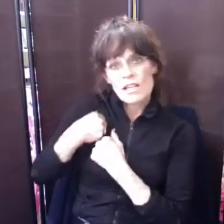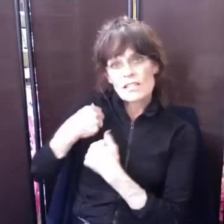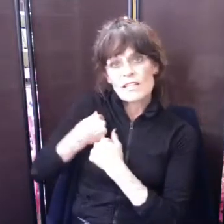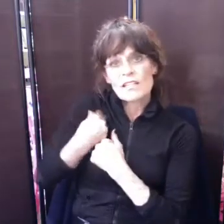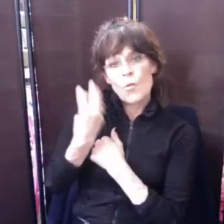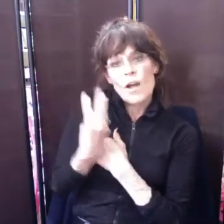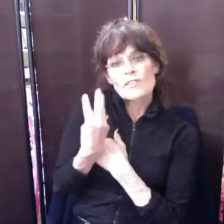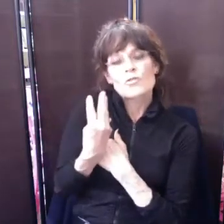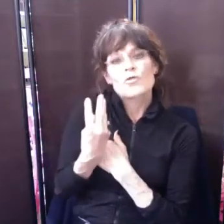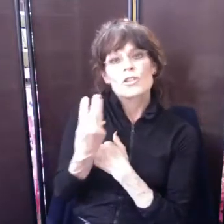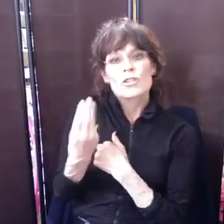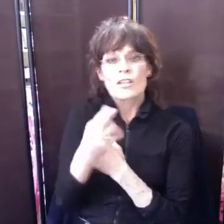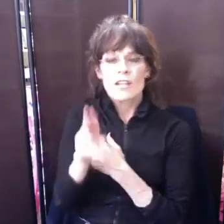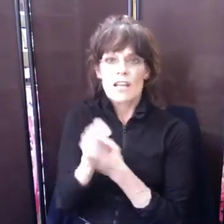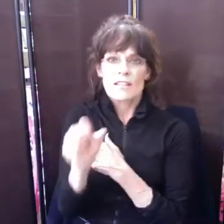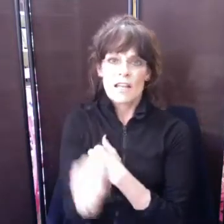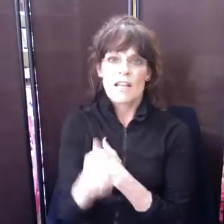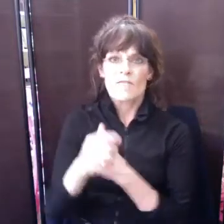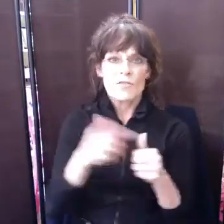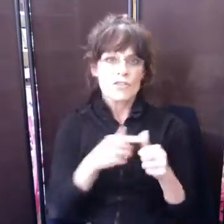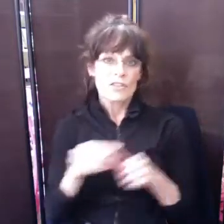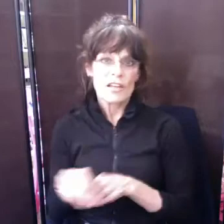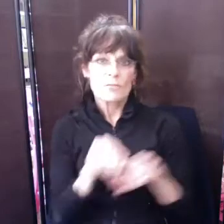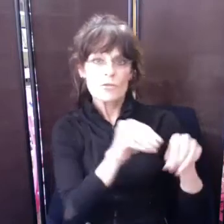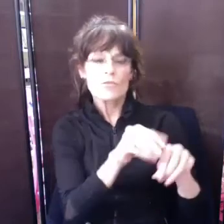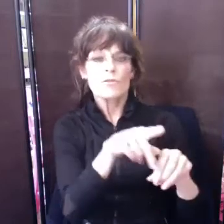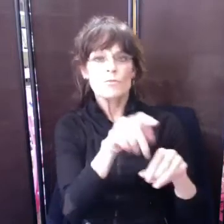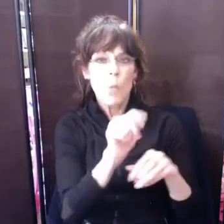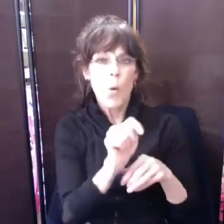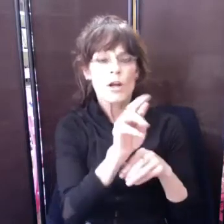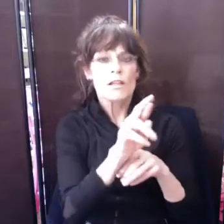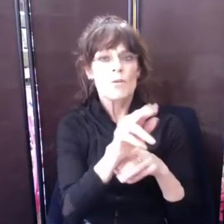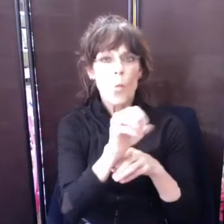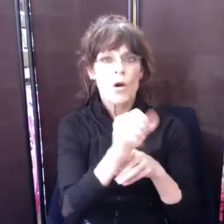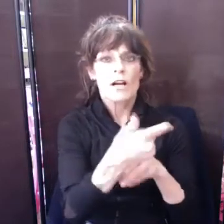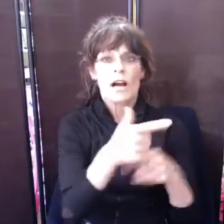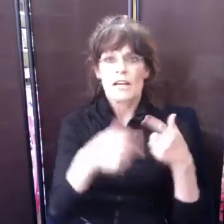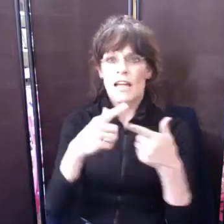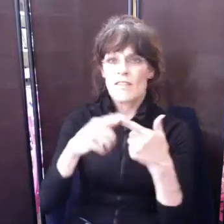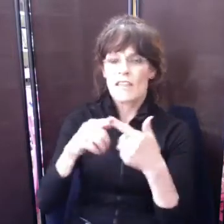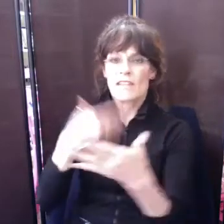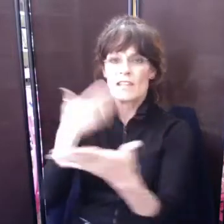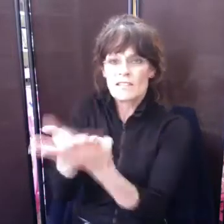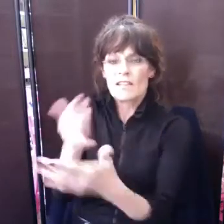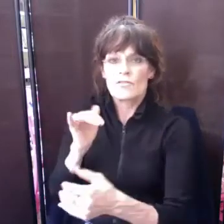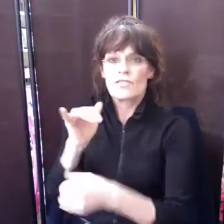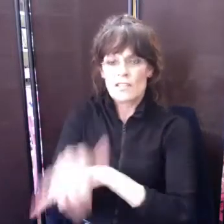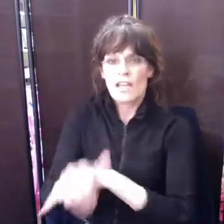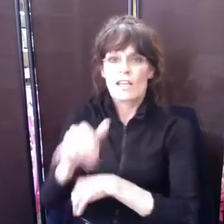my parents moved first to Portland, Oregon, then briefly to Butte, Montana, and finally to Boise, Idaho. And my father got